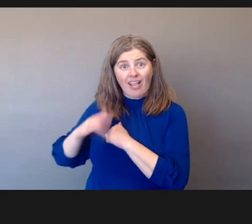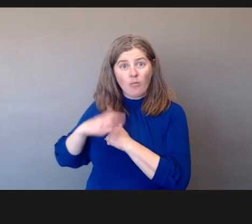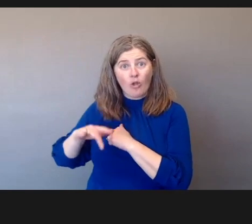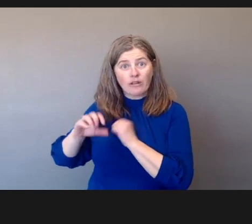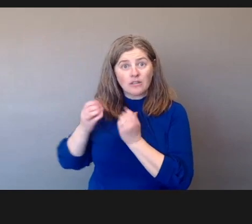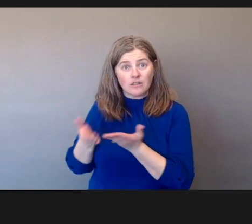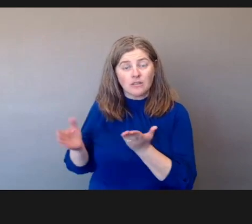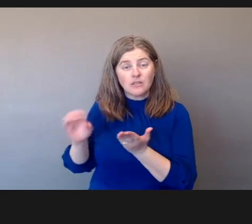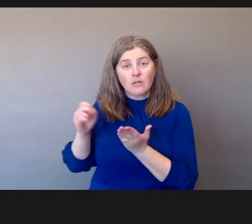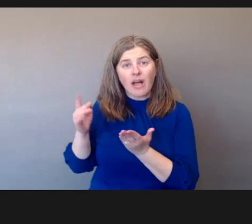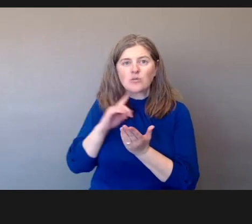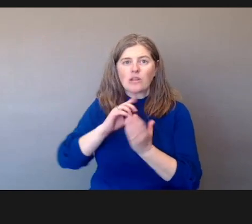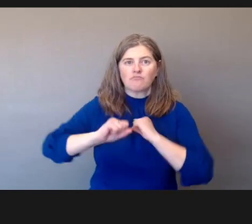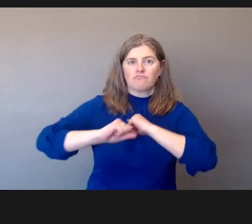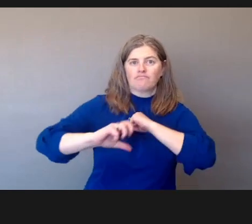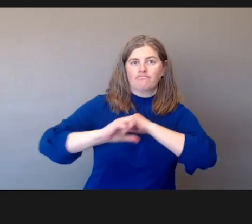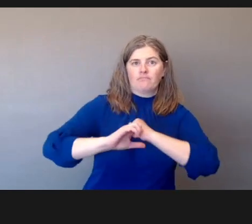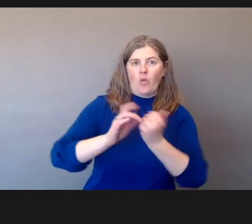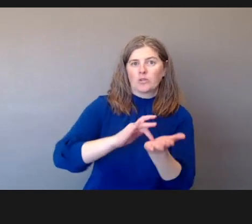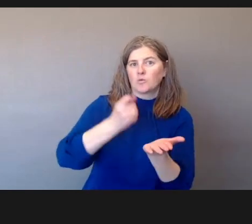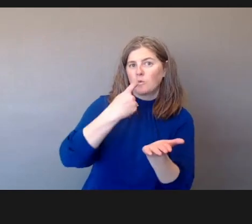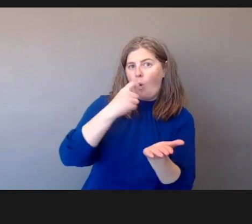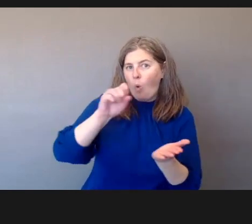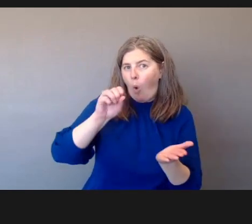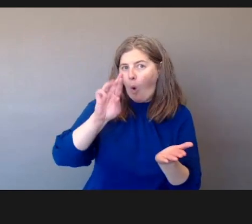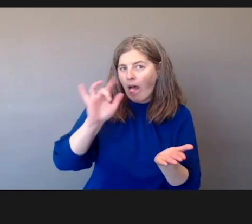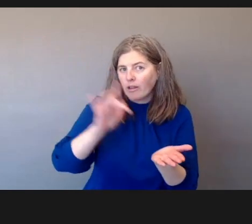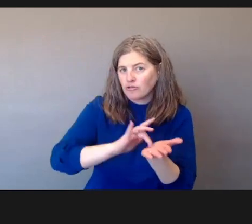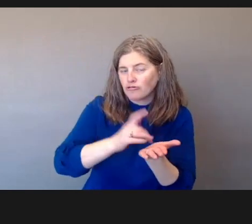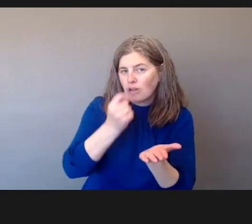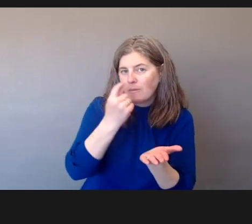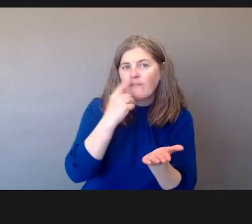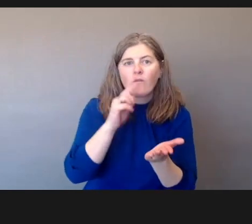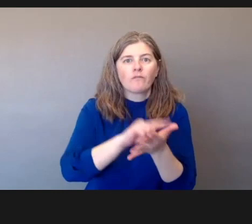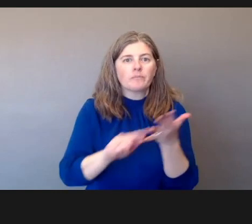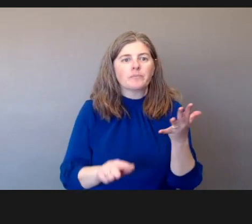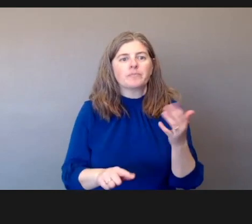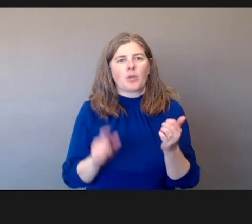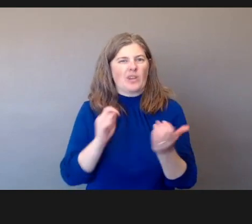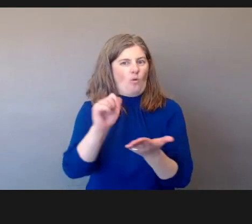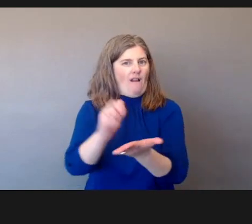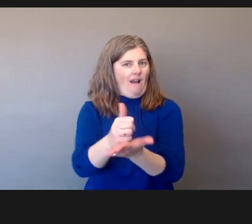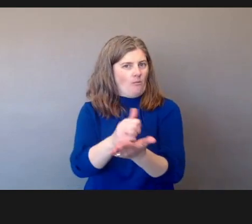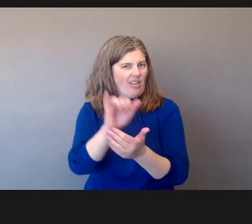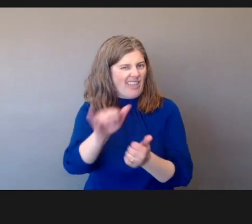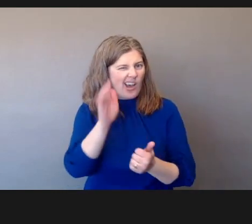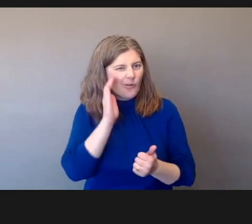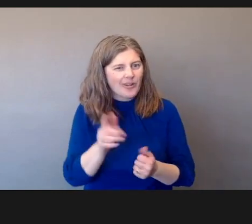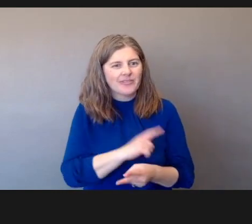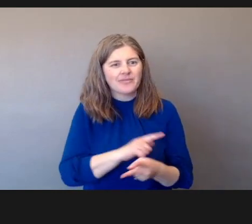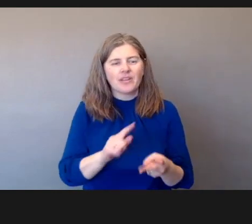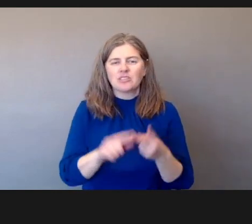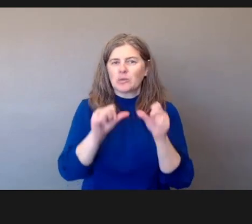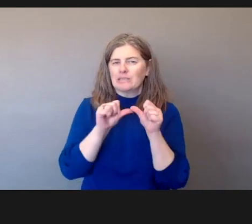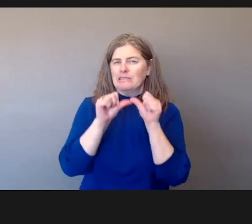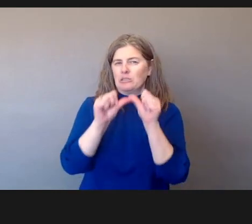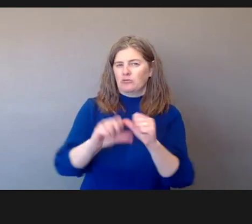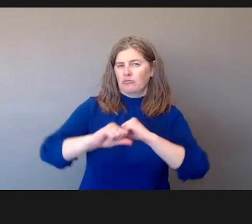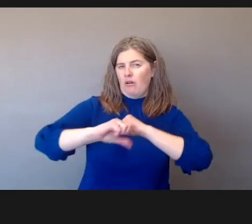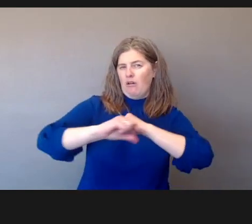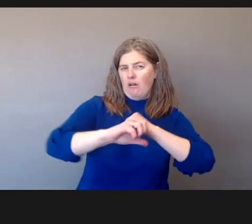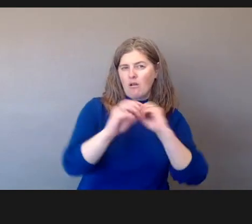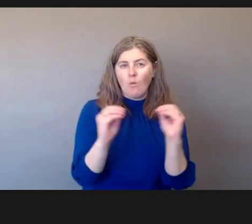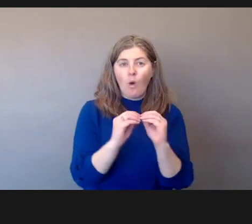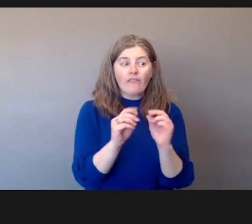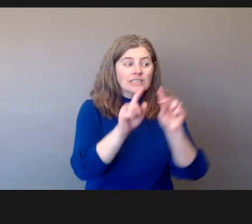marketing oral treatments for COVID for people with risk factors. We're going to need your help with that. We're going to have to continue to market having